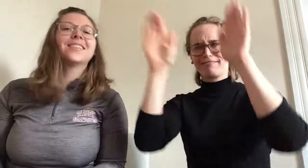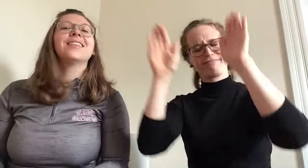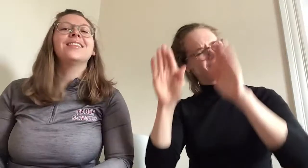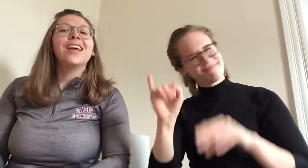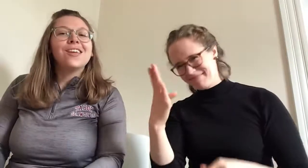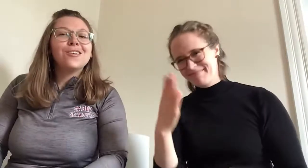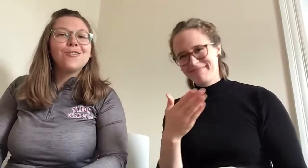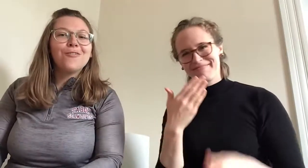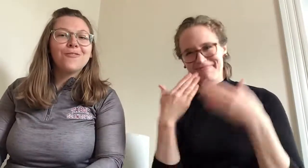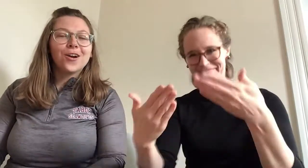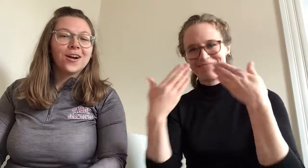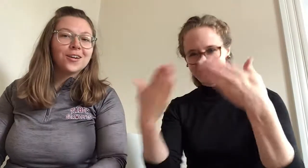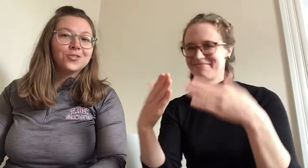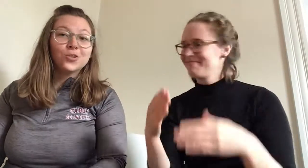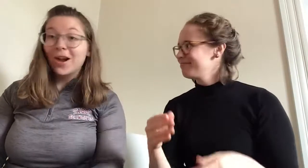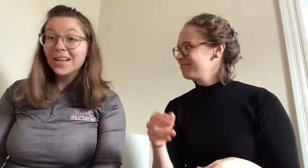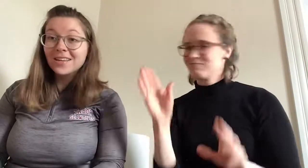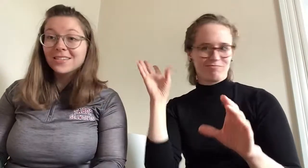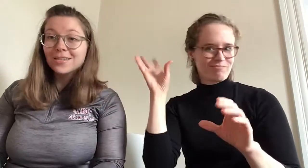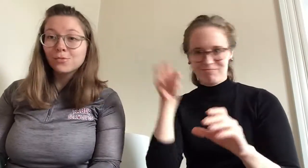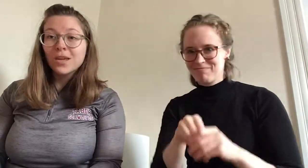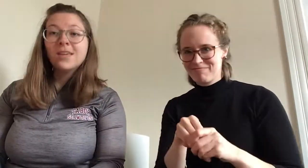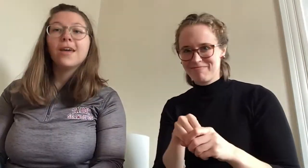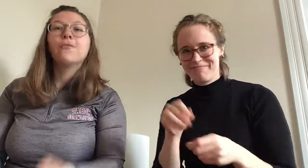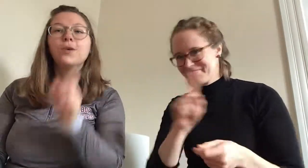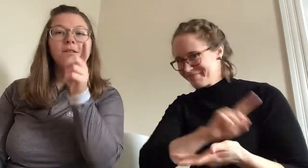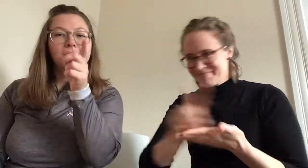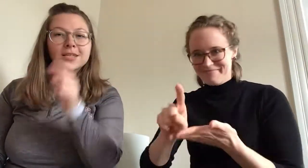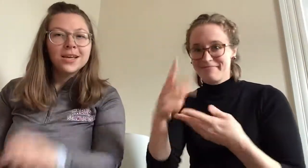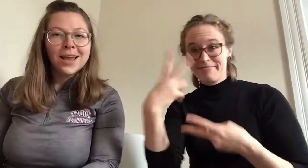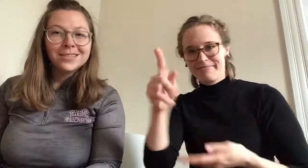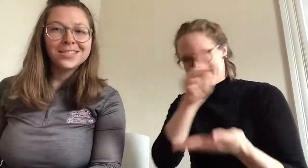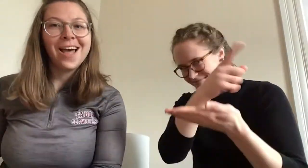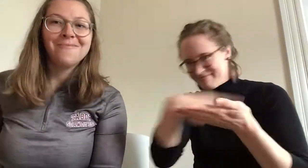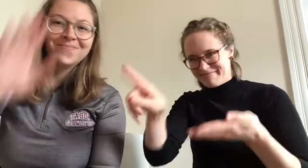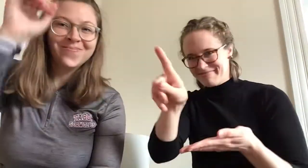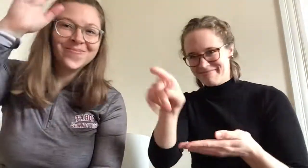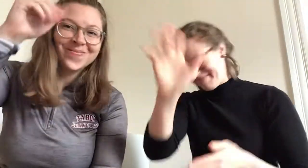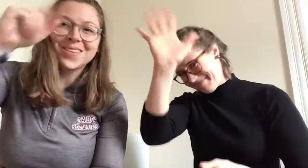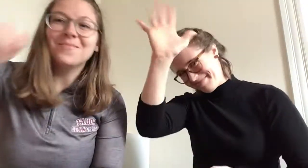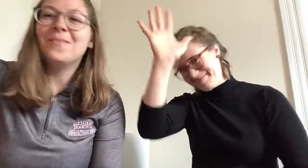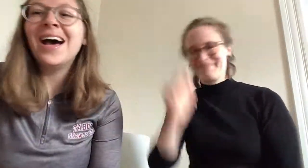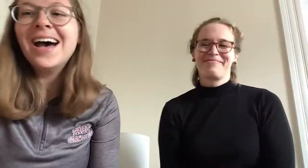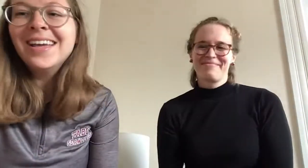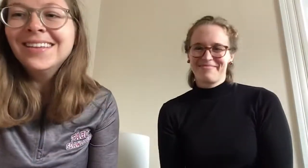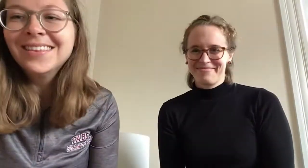Amazing! Thank you for joining us this week, and we'll see you next time. Bye-bye!